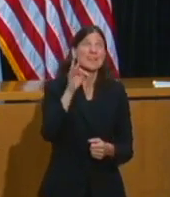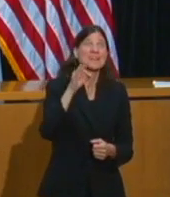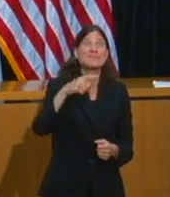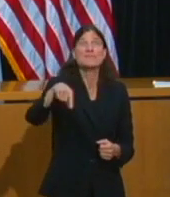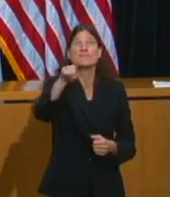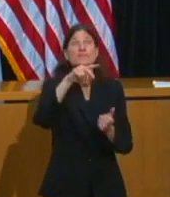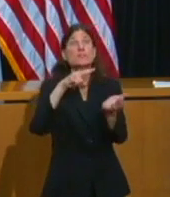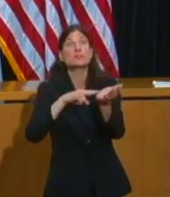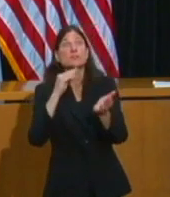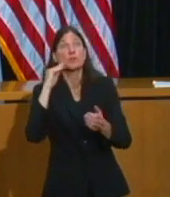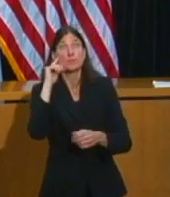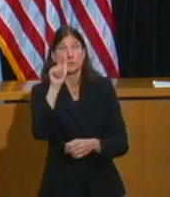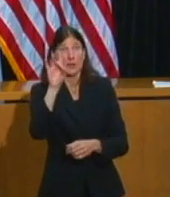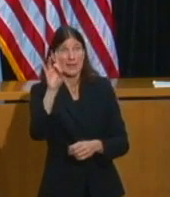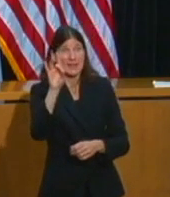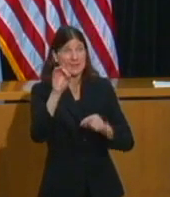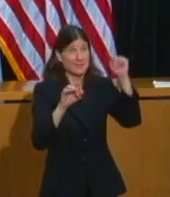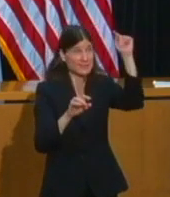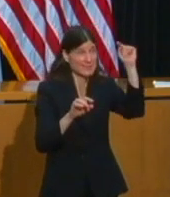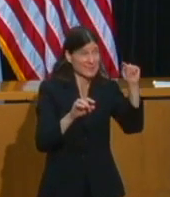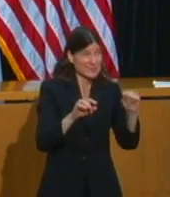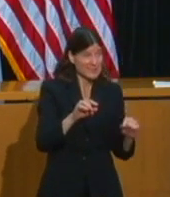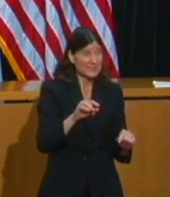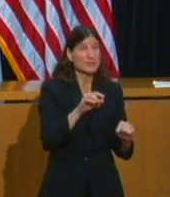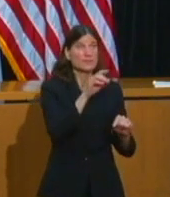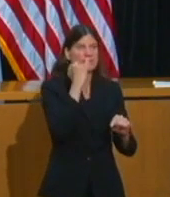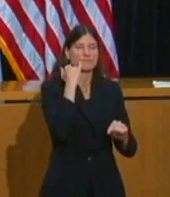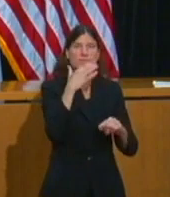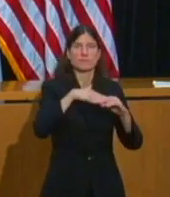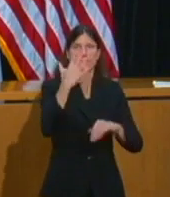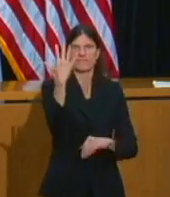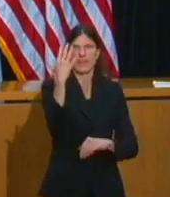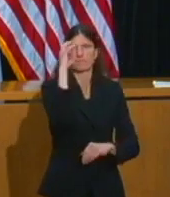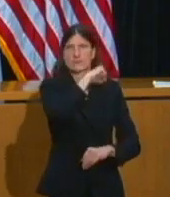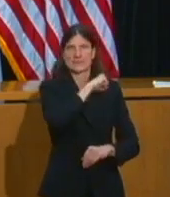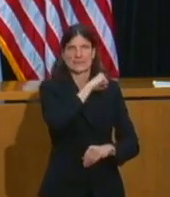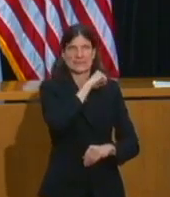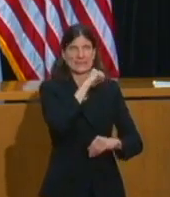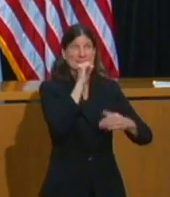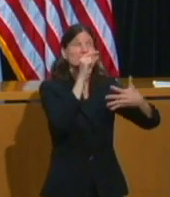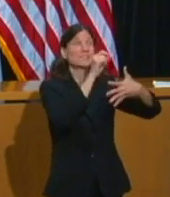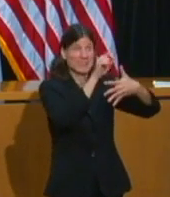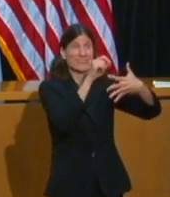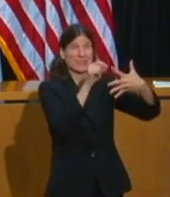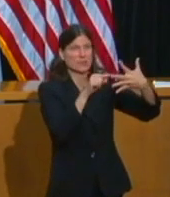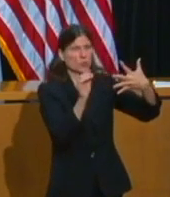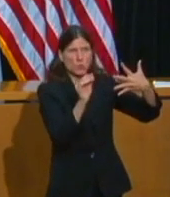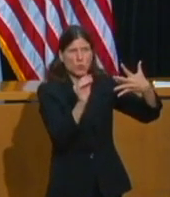round one, 228 of 360 were green, 132 were red.